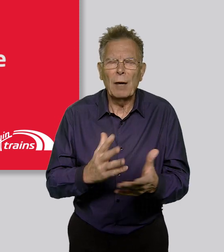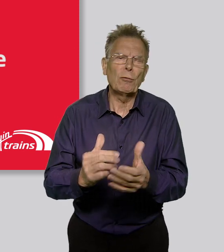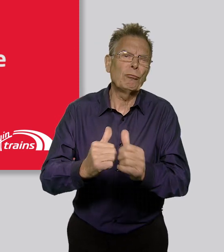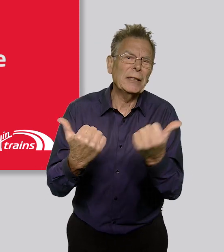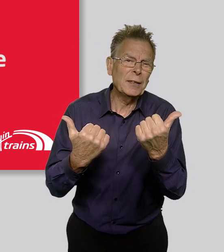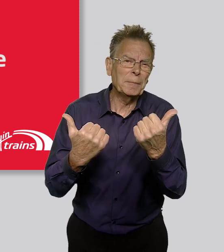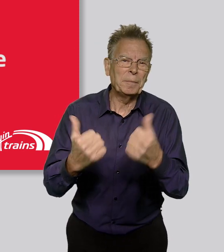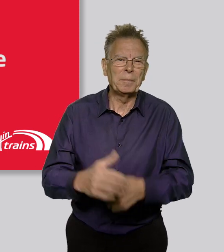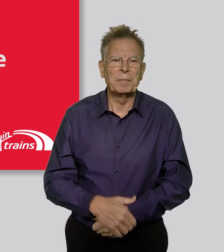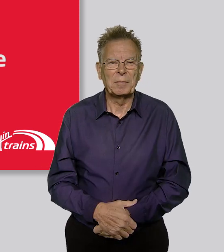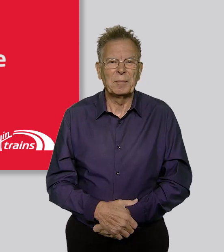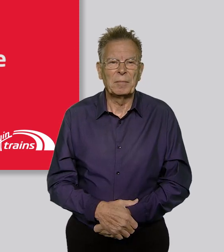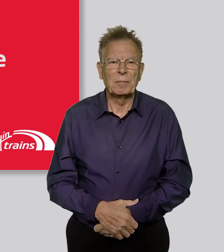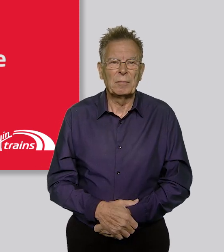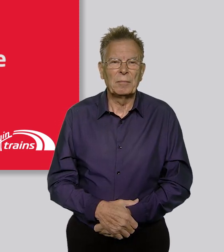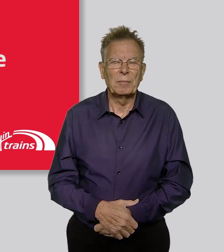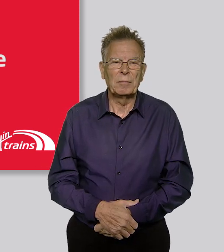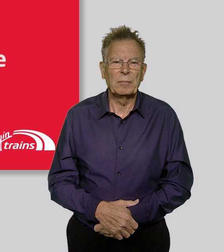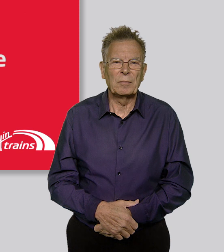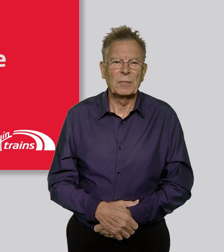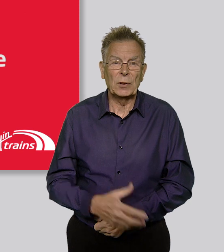our service as great.